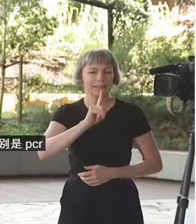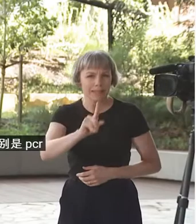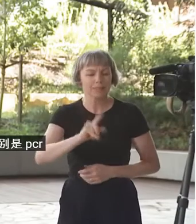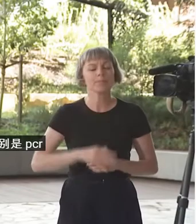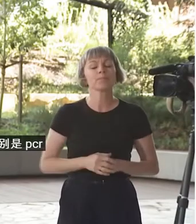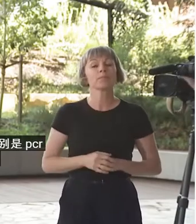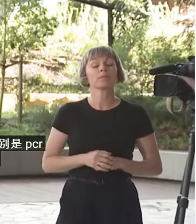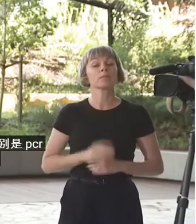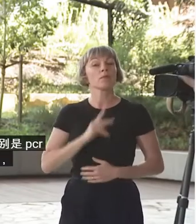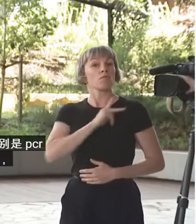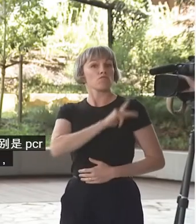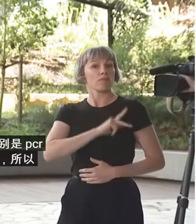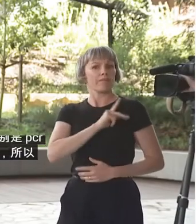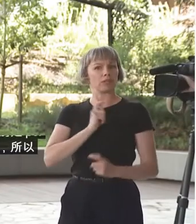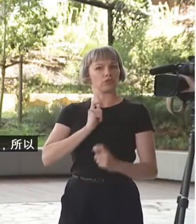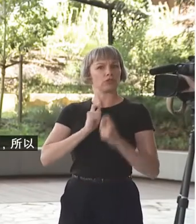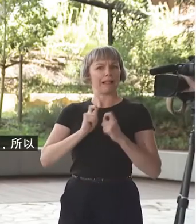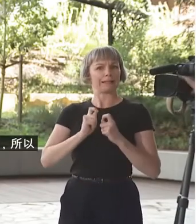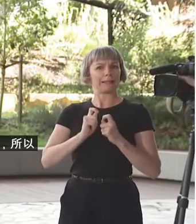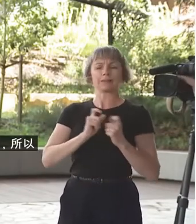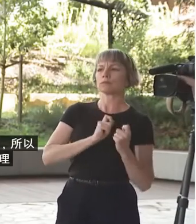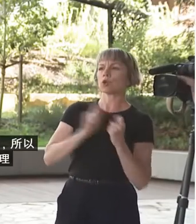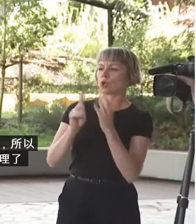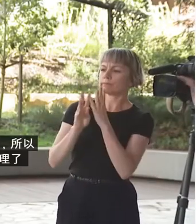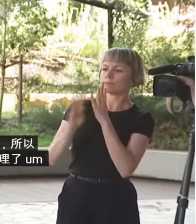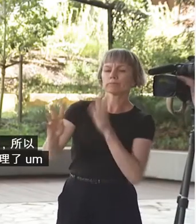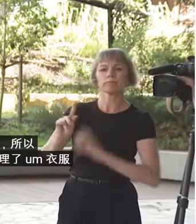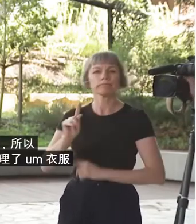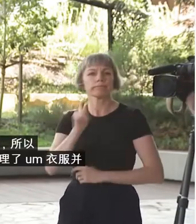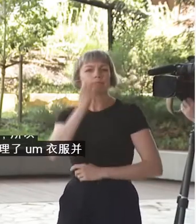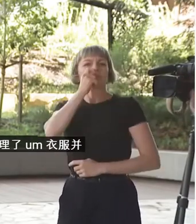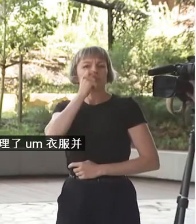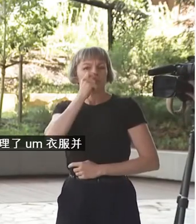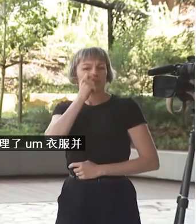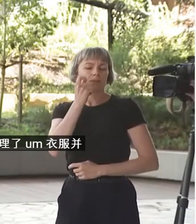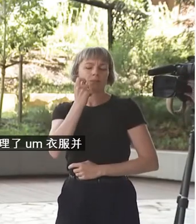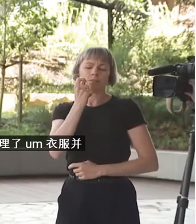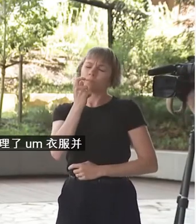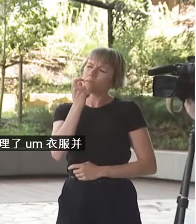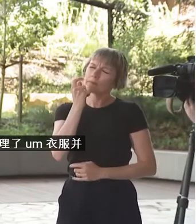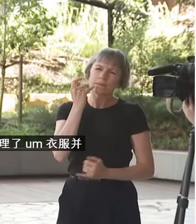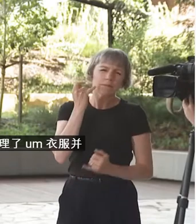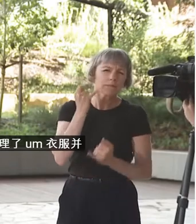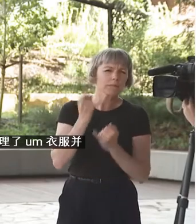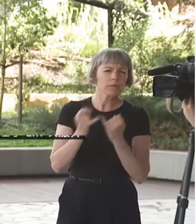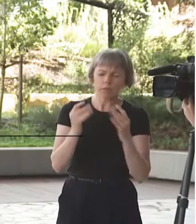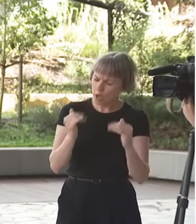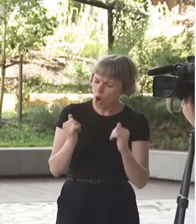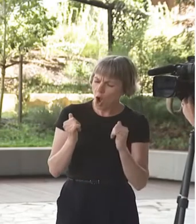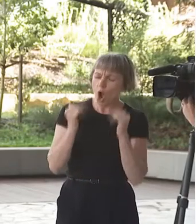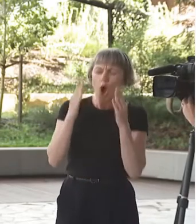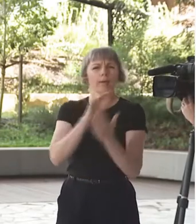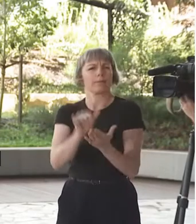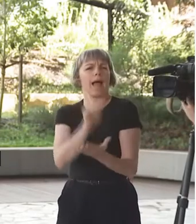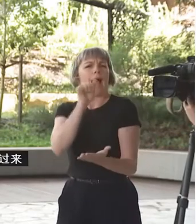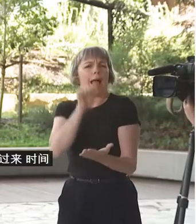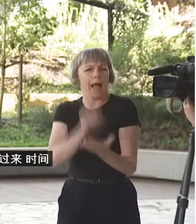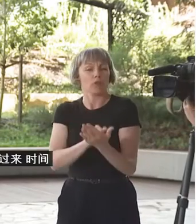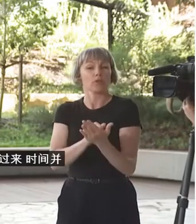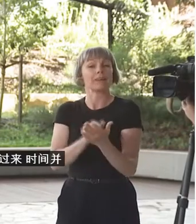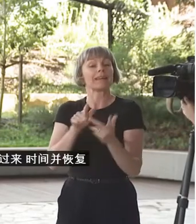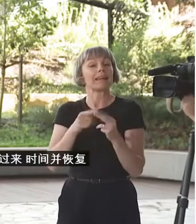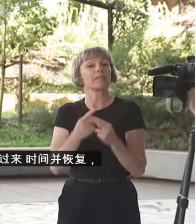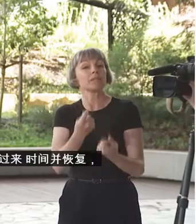testing, it's very, very sensitive. And so you may well have cleared COVID and got over COVID for a period of time